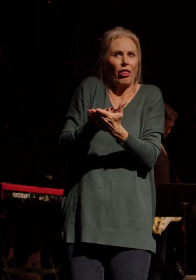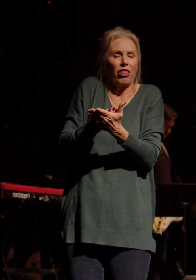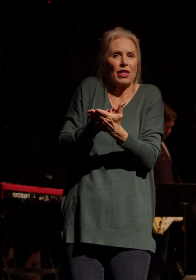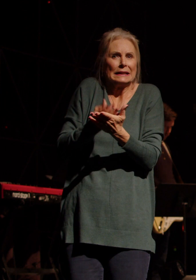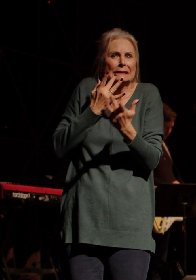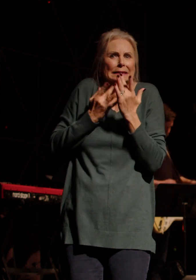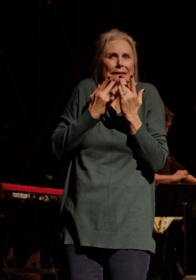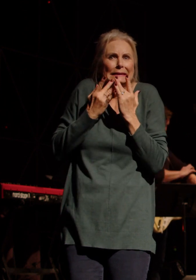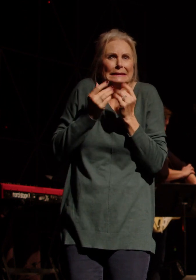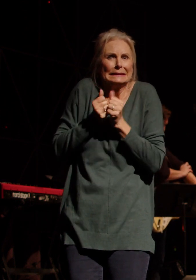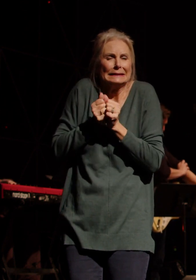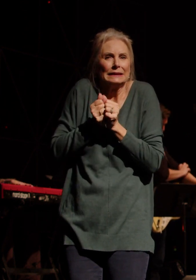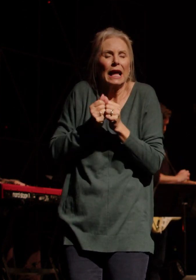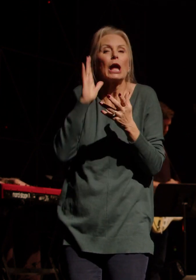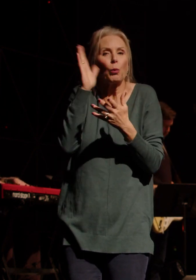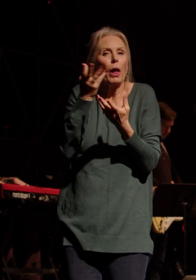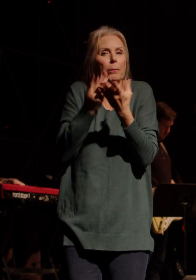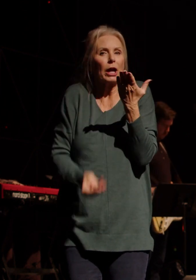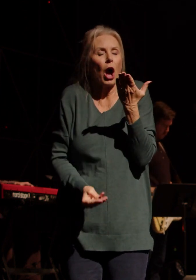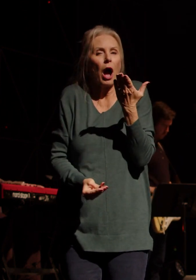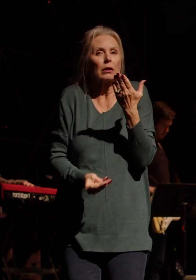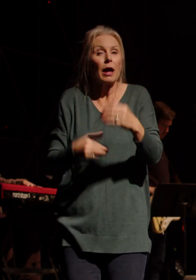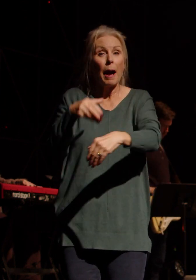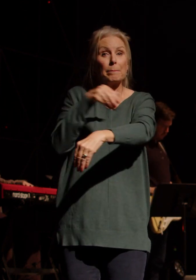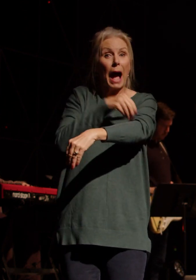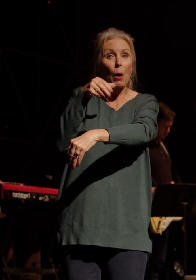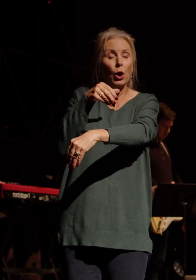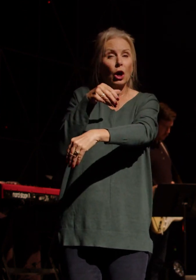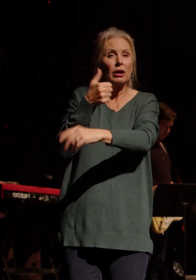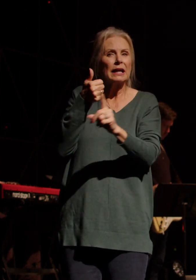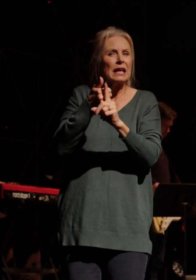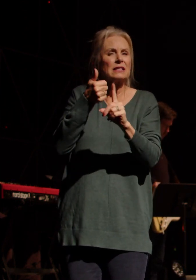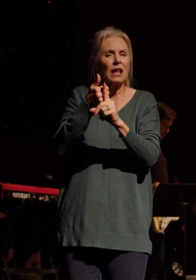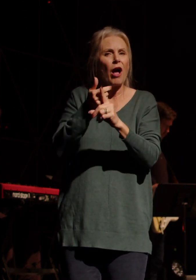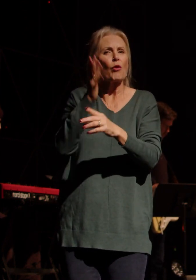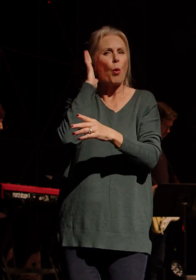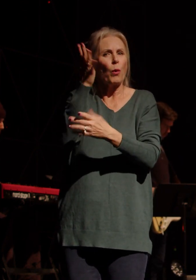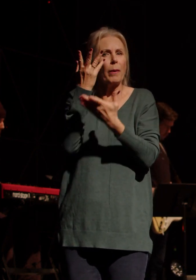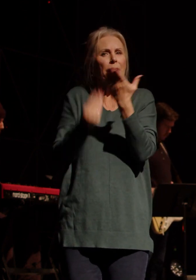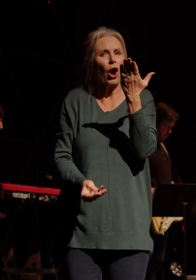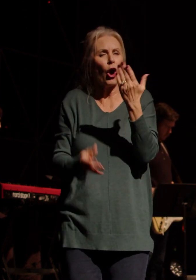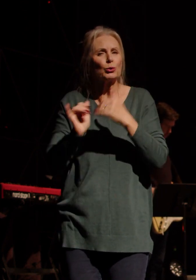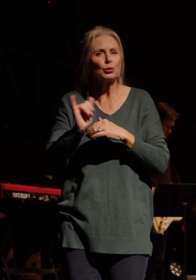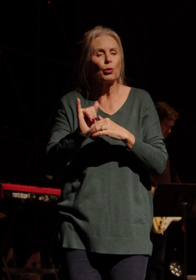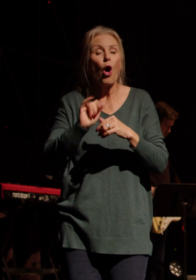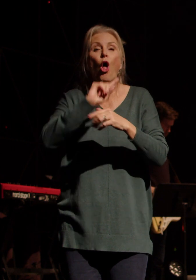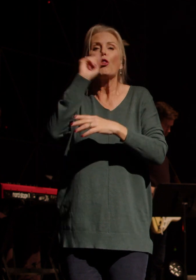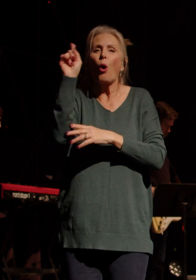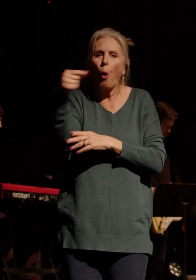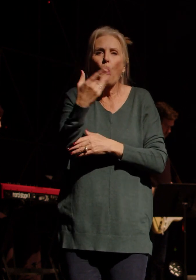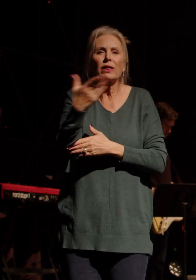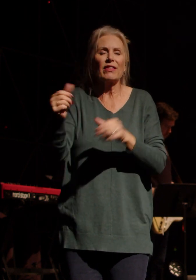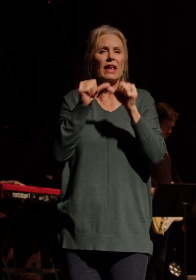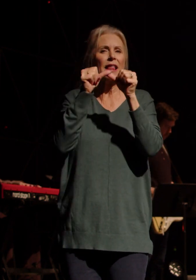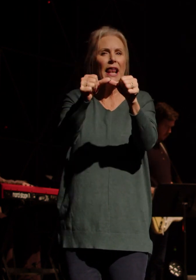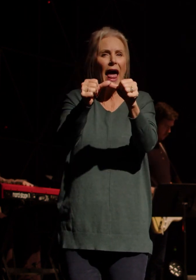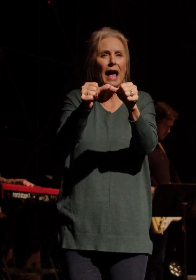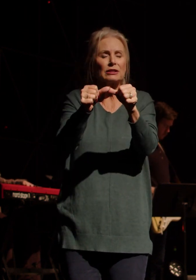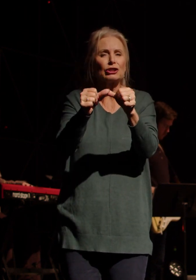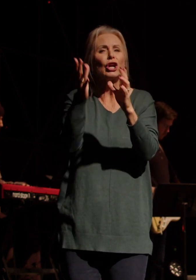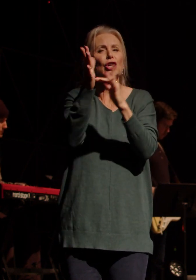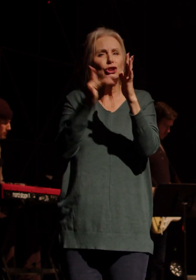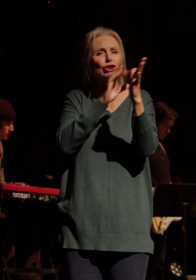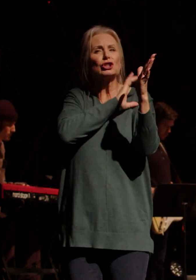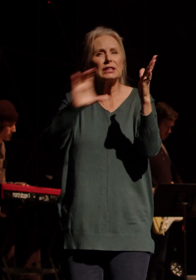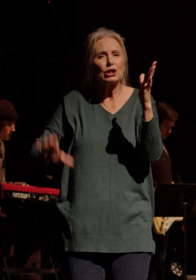pursue after power, one day it will be gone. But the only thing that lasts is the gospel and Jesus Christ. That is the only thing. Is someone gonna clap for